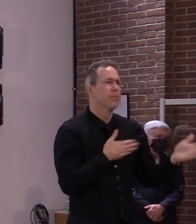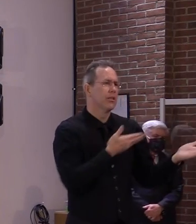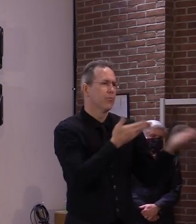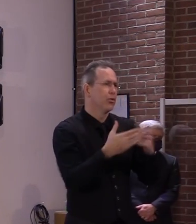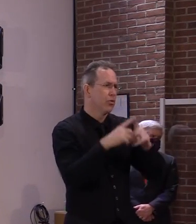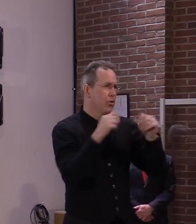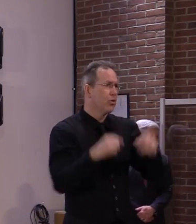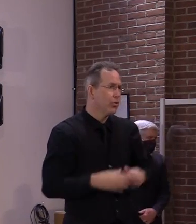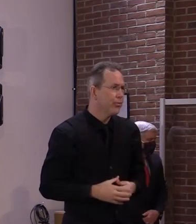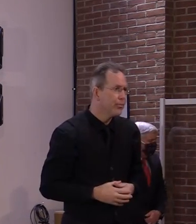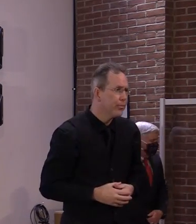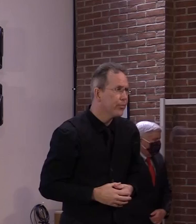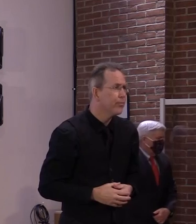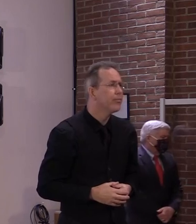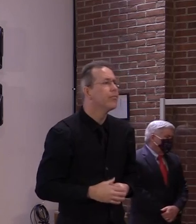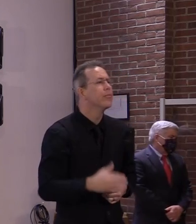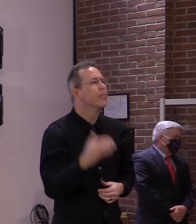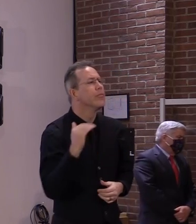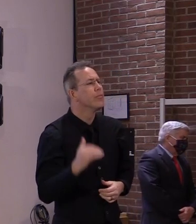Joe, the Barton Chronicle.